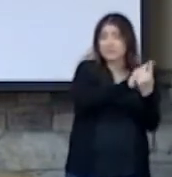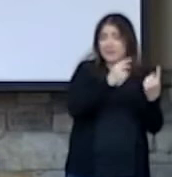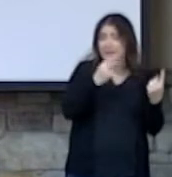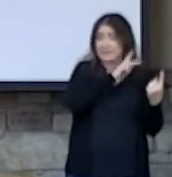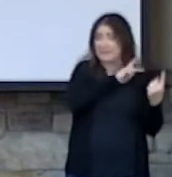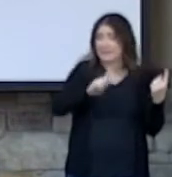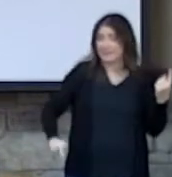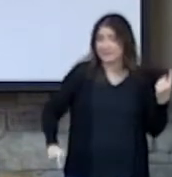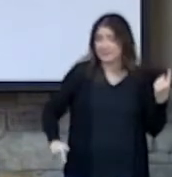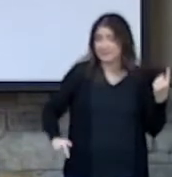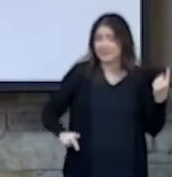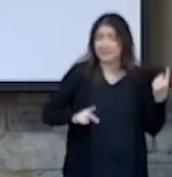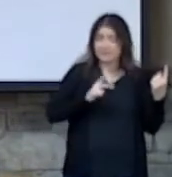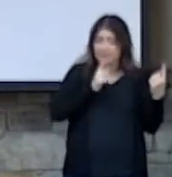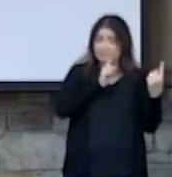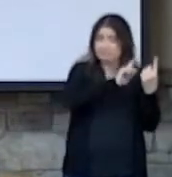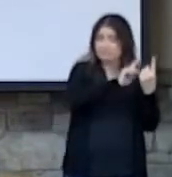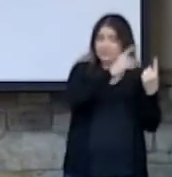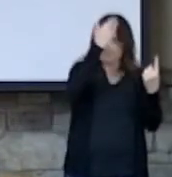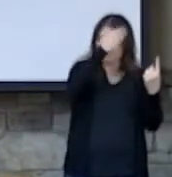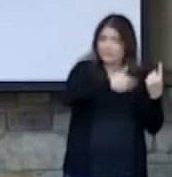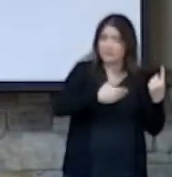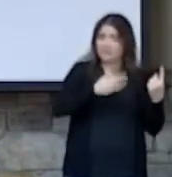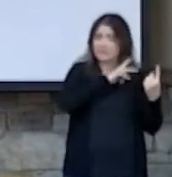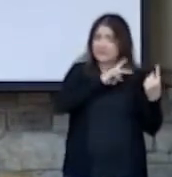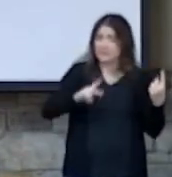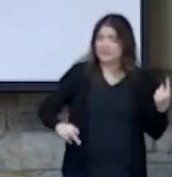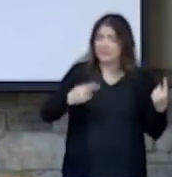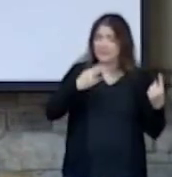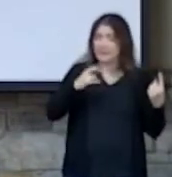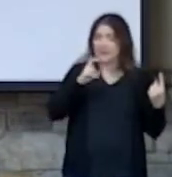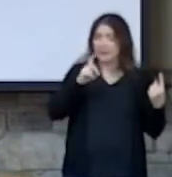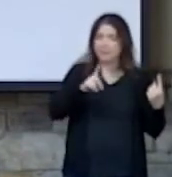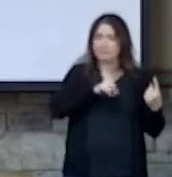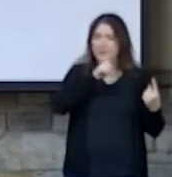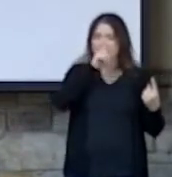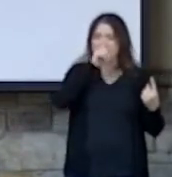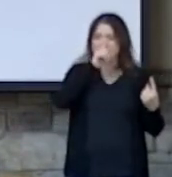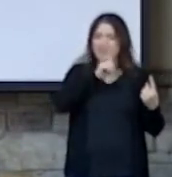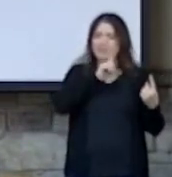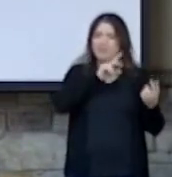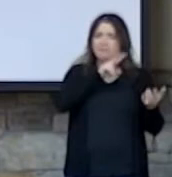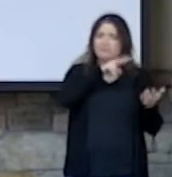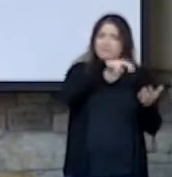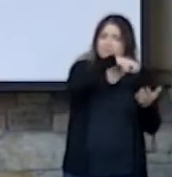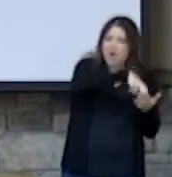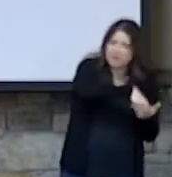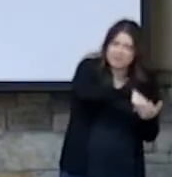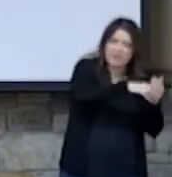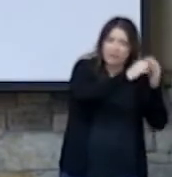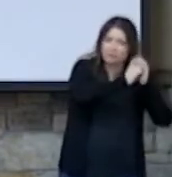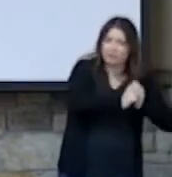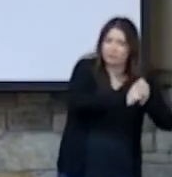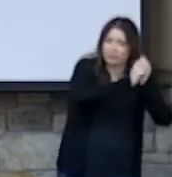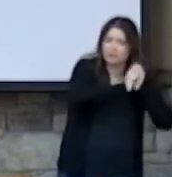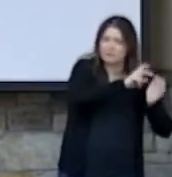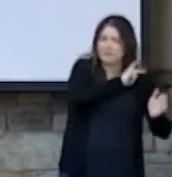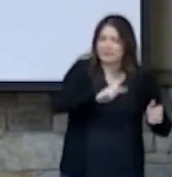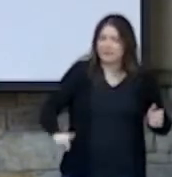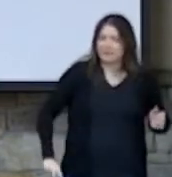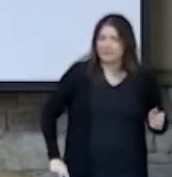they? They stood before King Herod, but we don't read anything of them falling down and worshiping King Herod, do